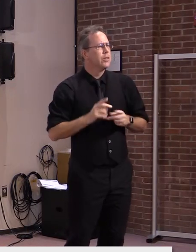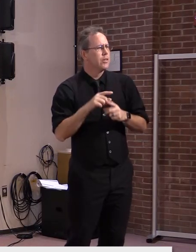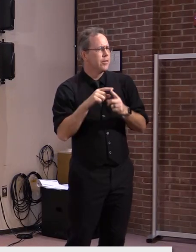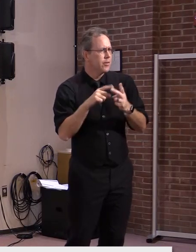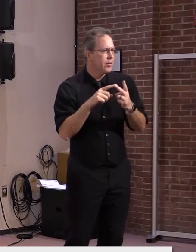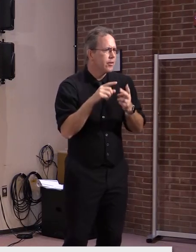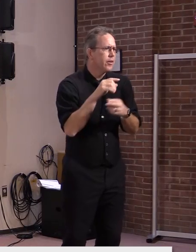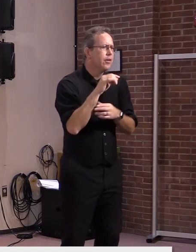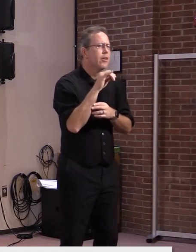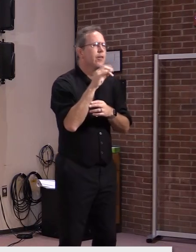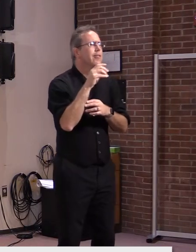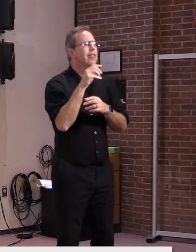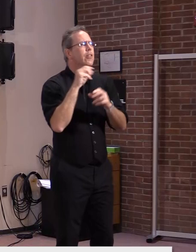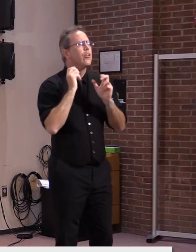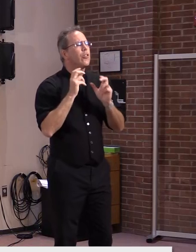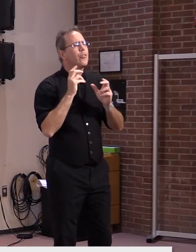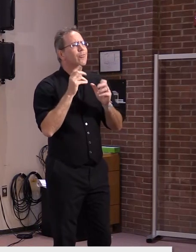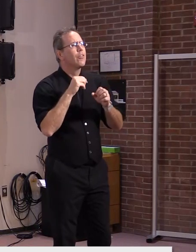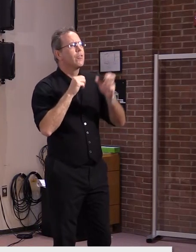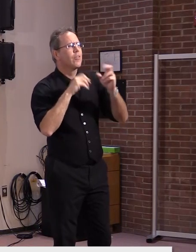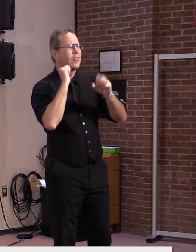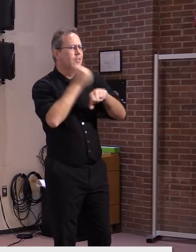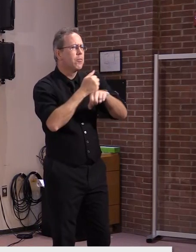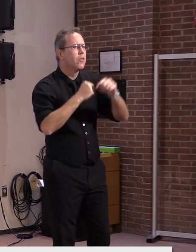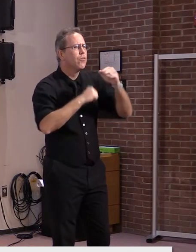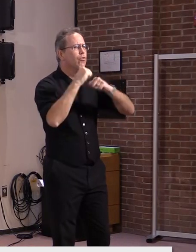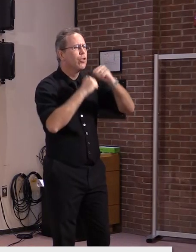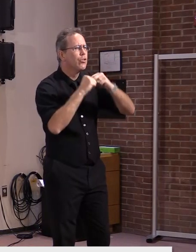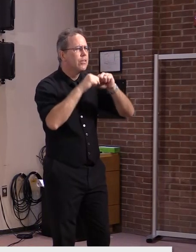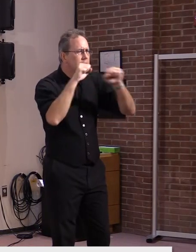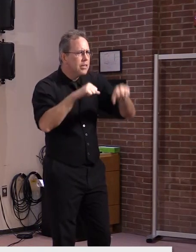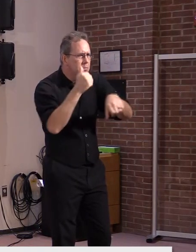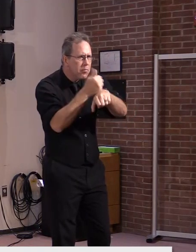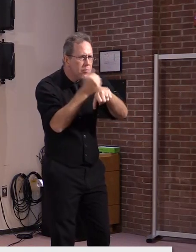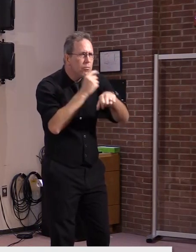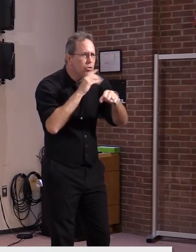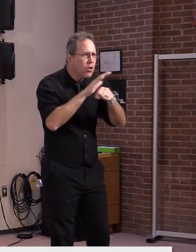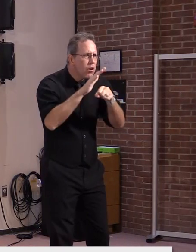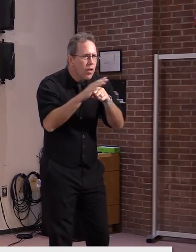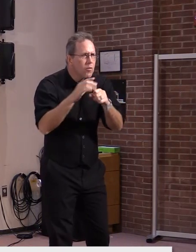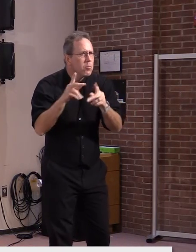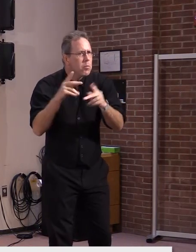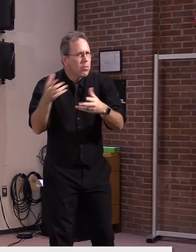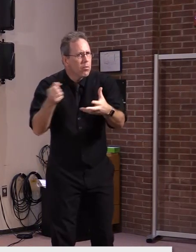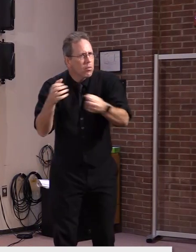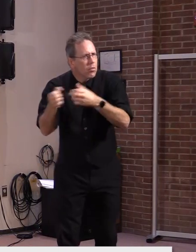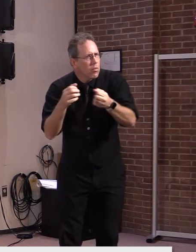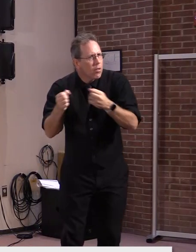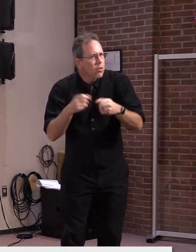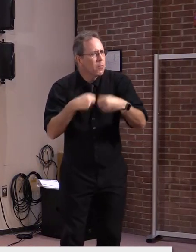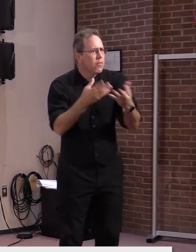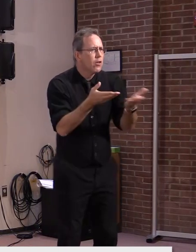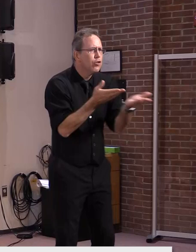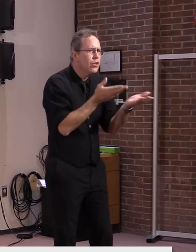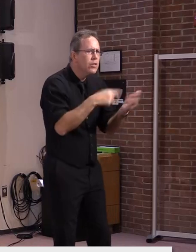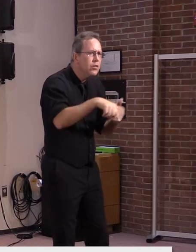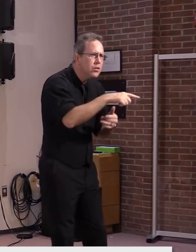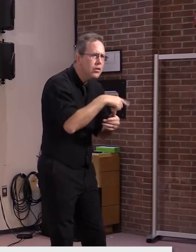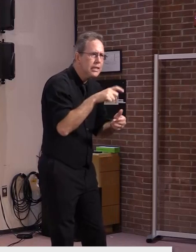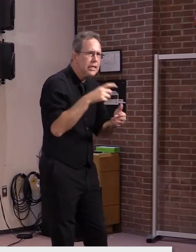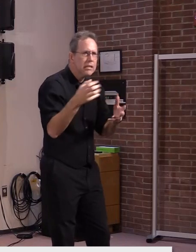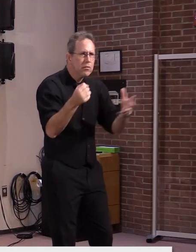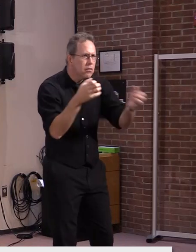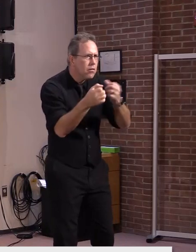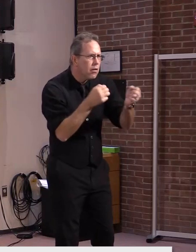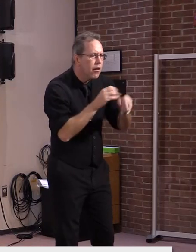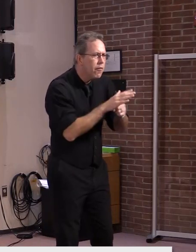that we do invest in human infrastructure in two fundamental ways. We recruit